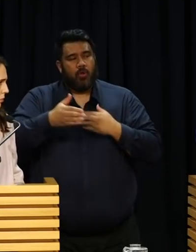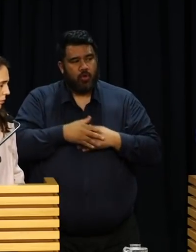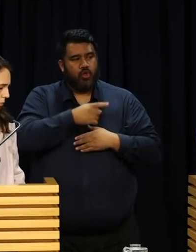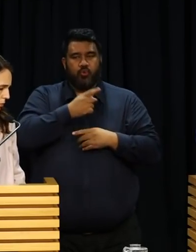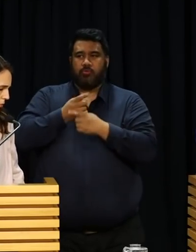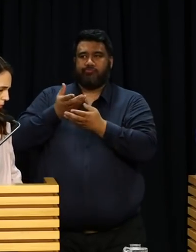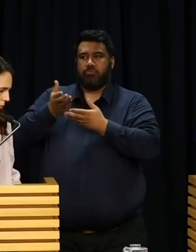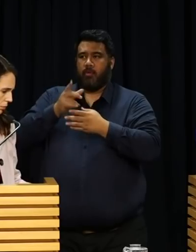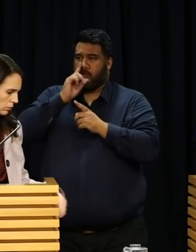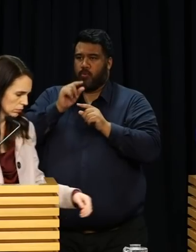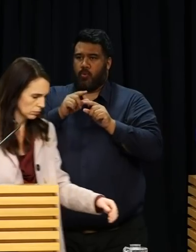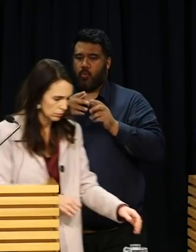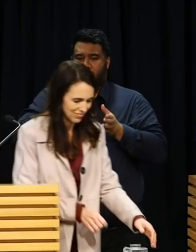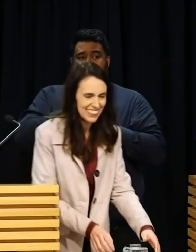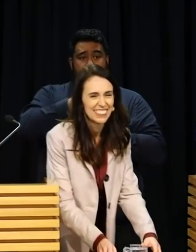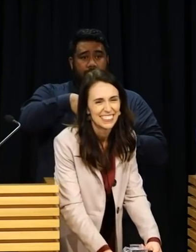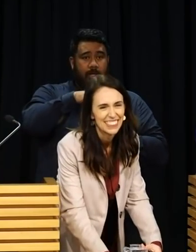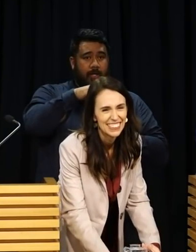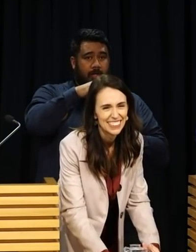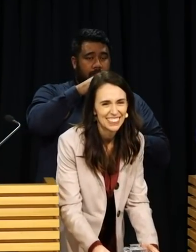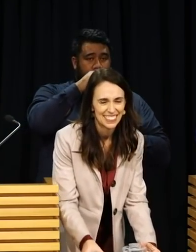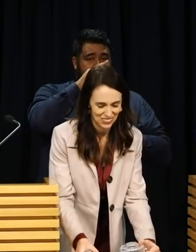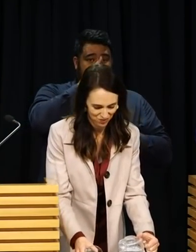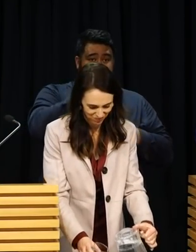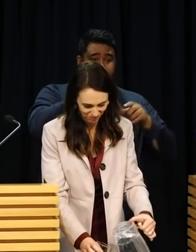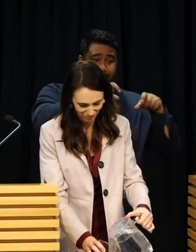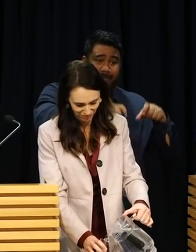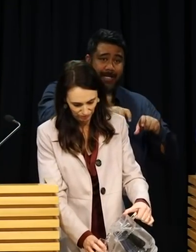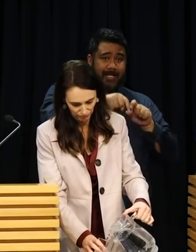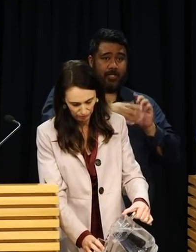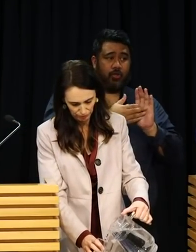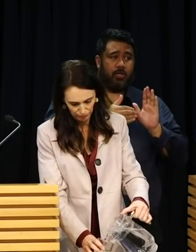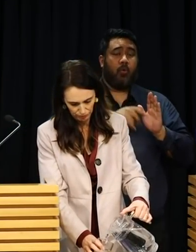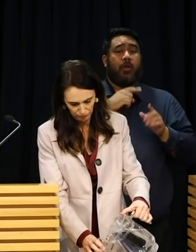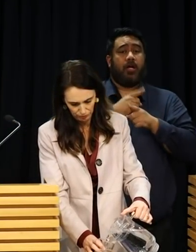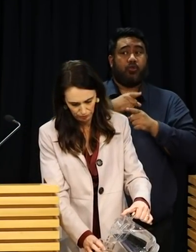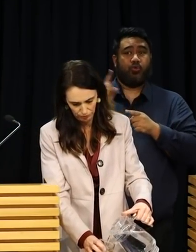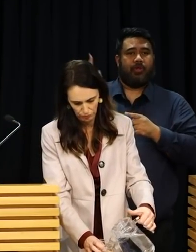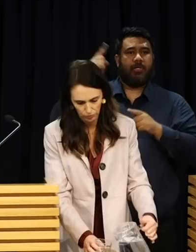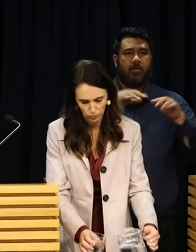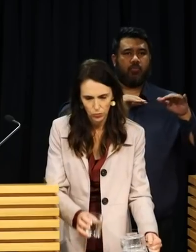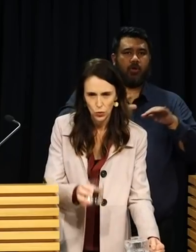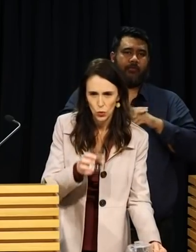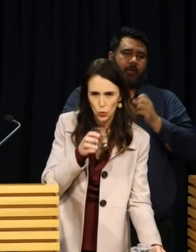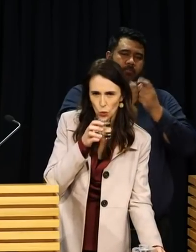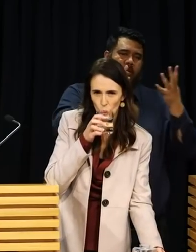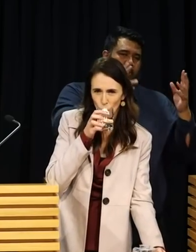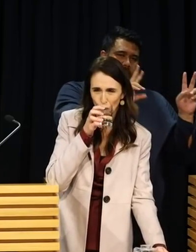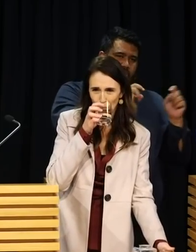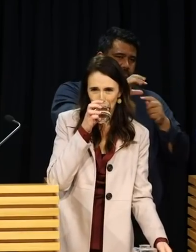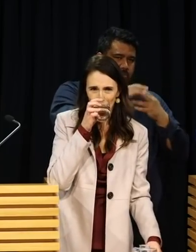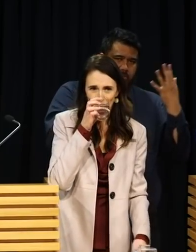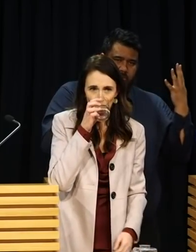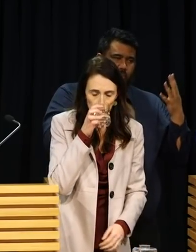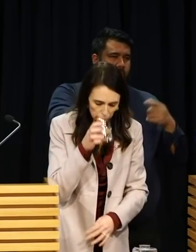No, what I said was I'm always in discussion with the Minister of Immigration on a whole range of issues that come before me and through my office, and we'll continue to